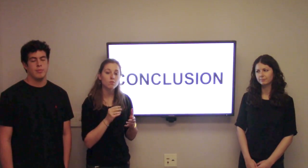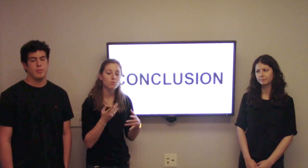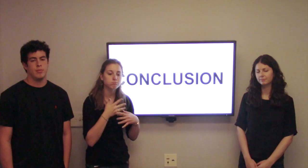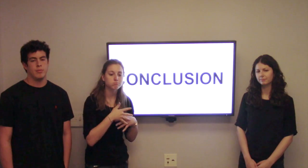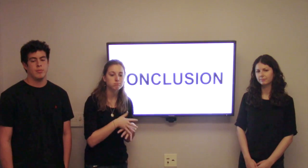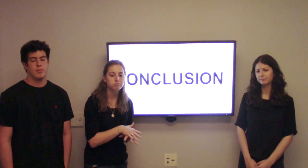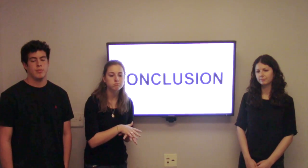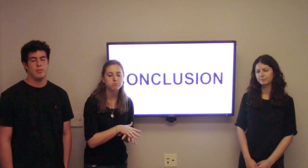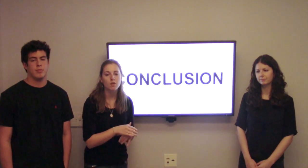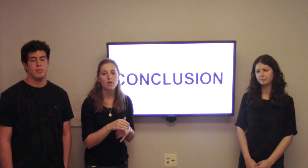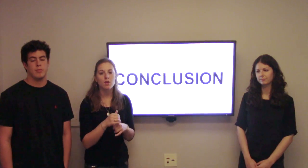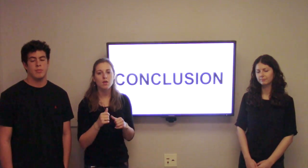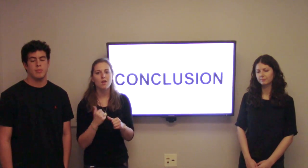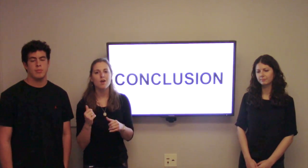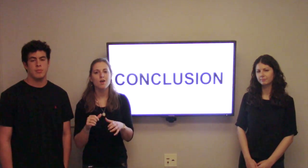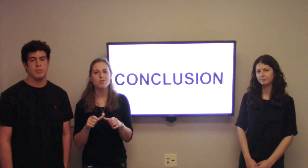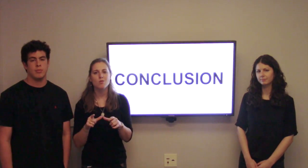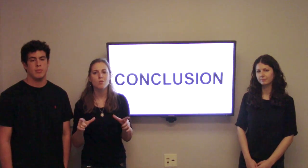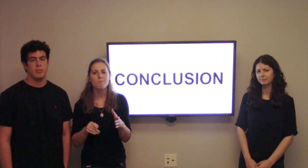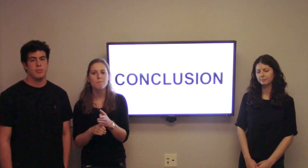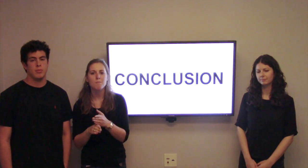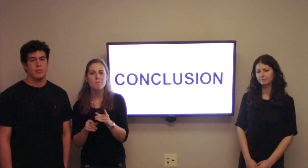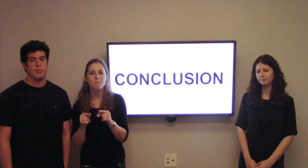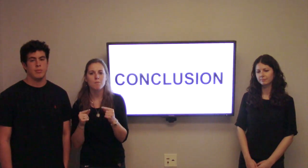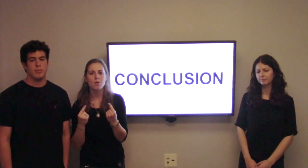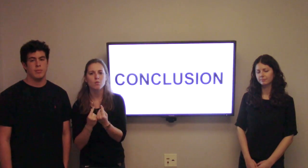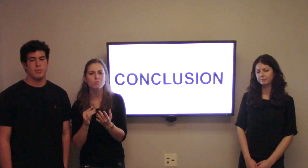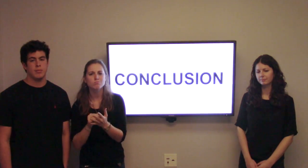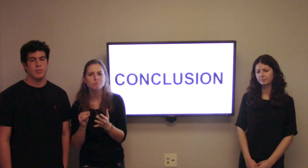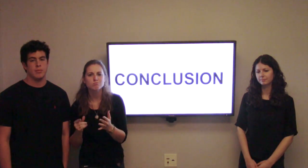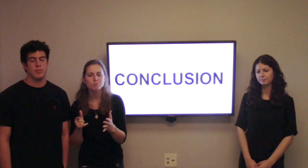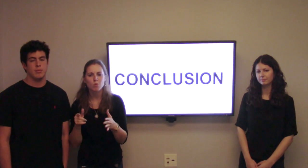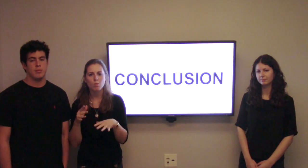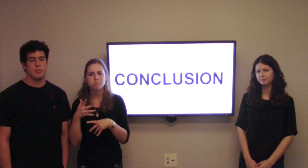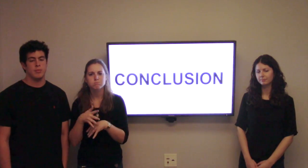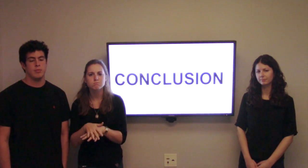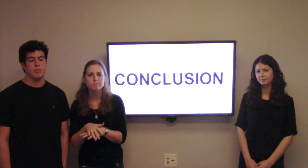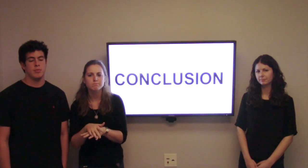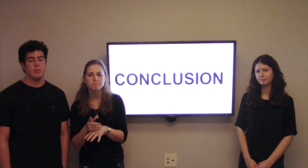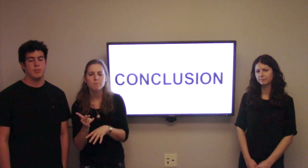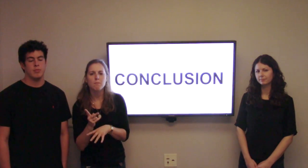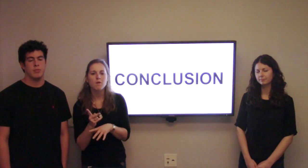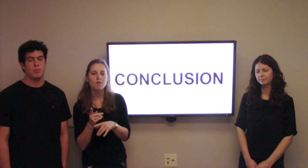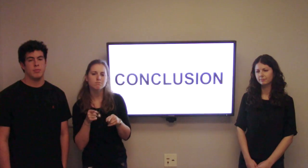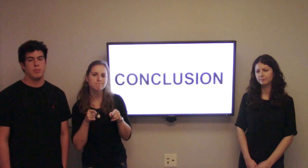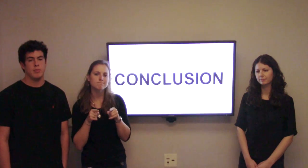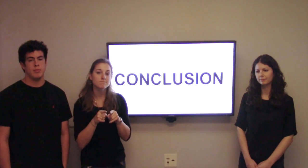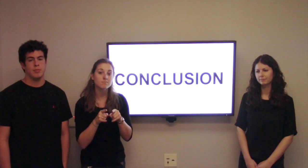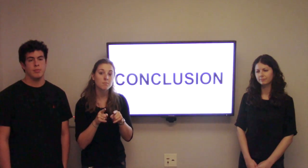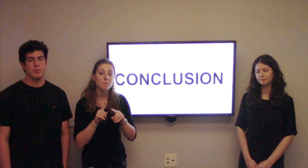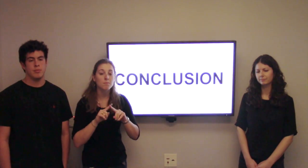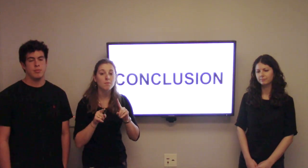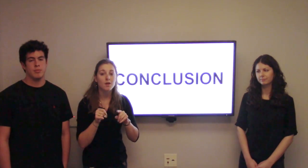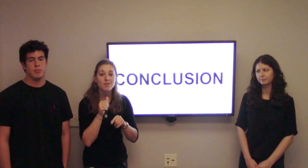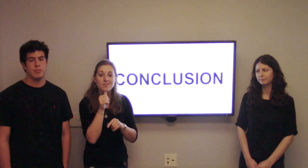Deaf students in the mainstream and ESL students in the mainstream have similar experiences, but they're not the same.